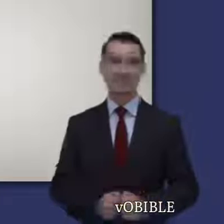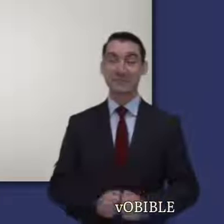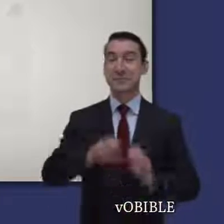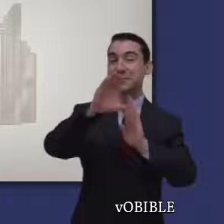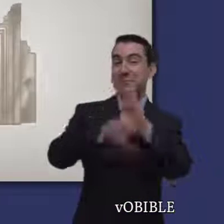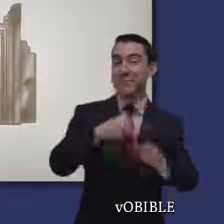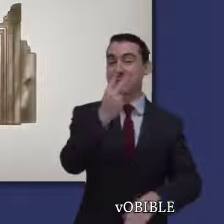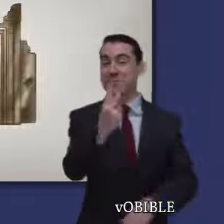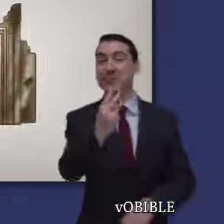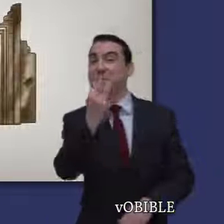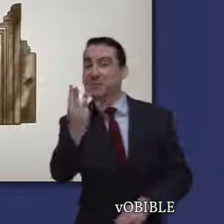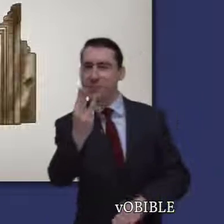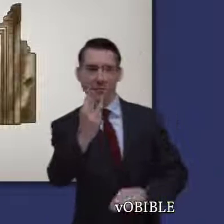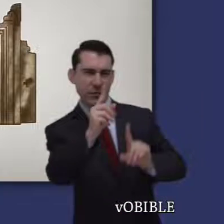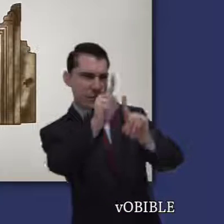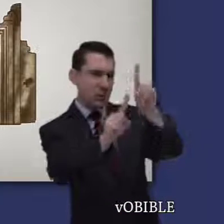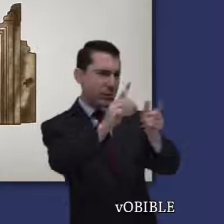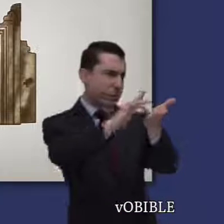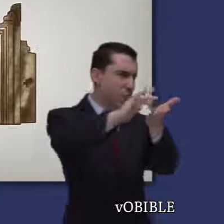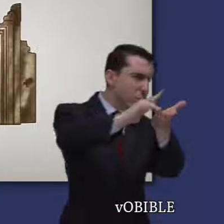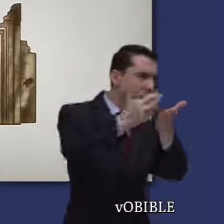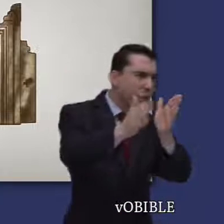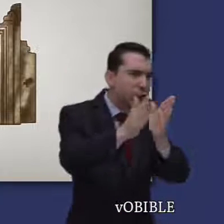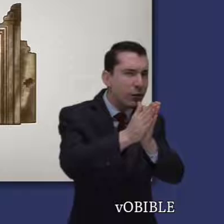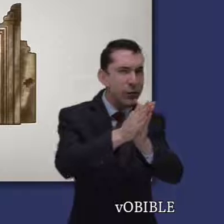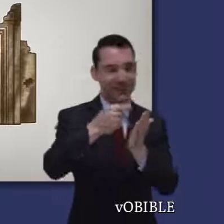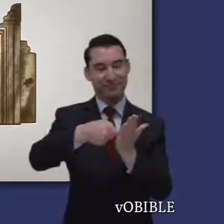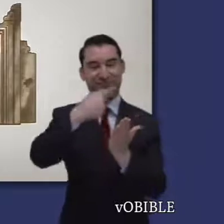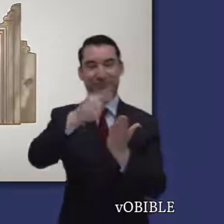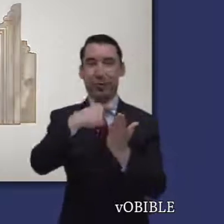Chapters 2 and 3 describe Nineveh's destruction in greater detail.